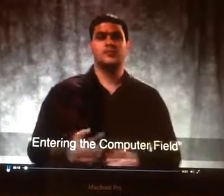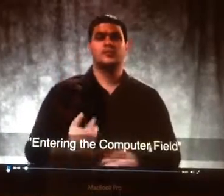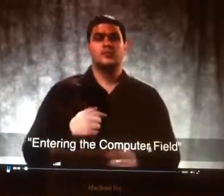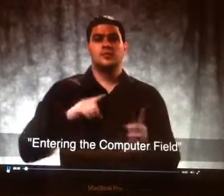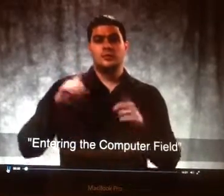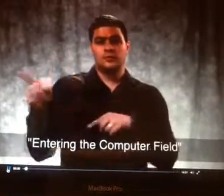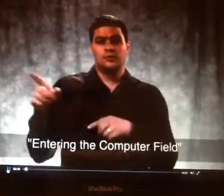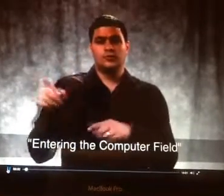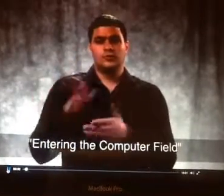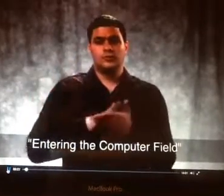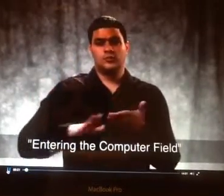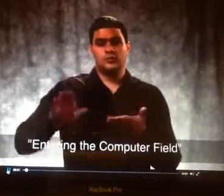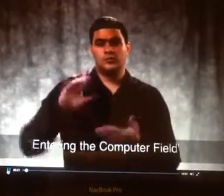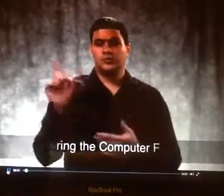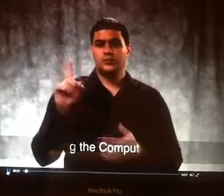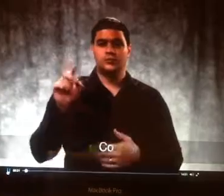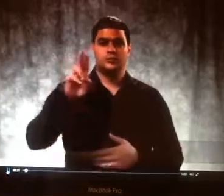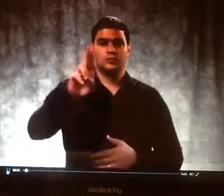Hello, my name is Musab Hajab Hamid,